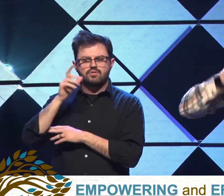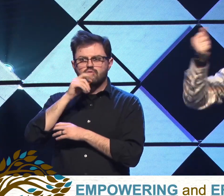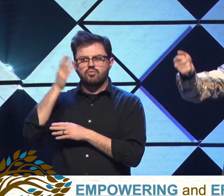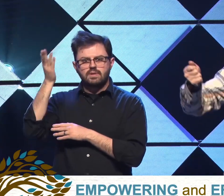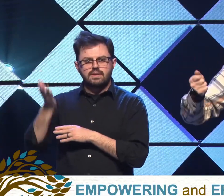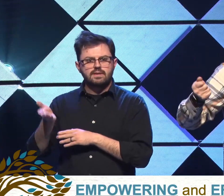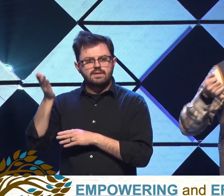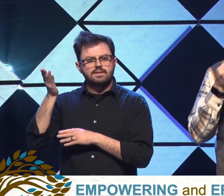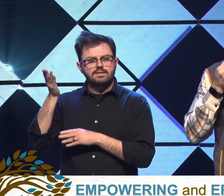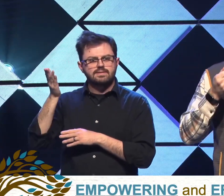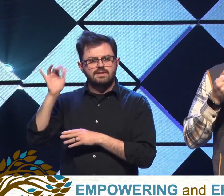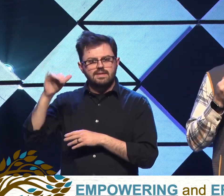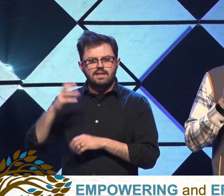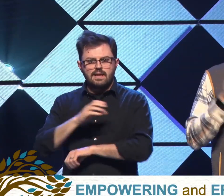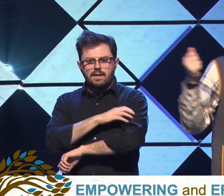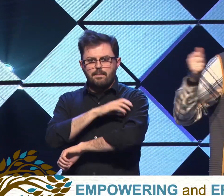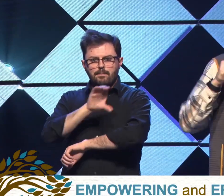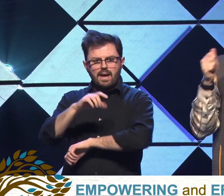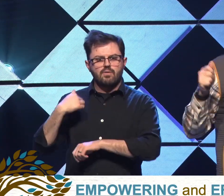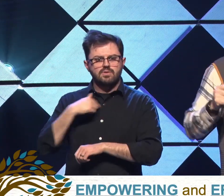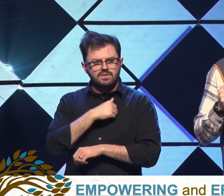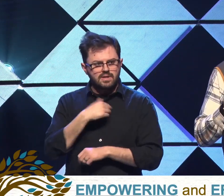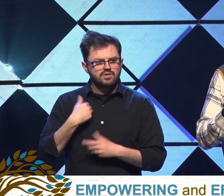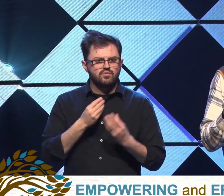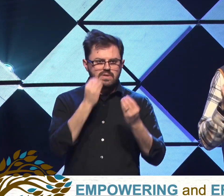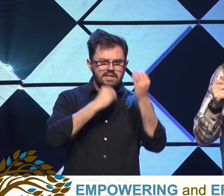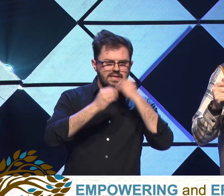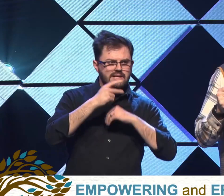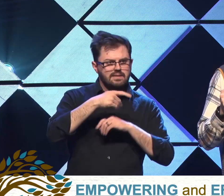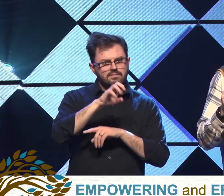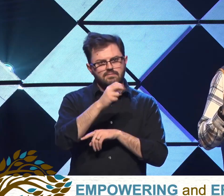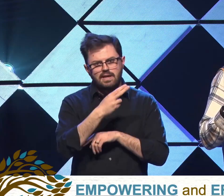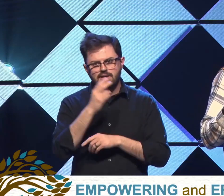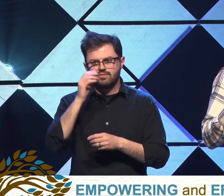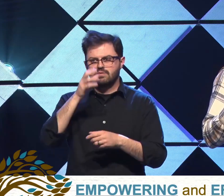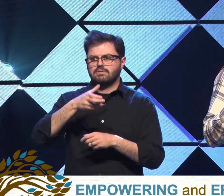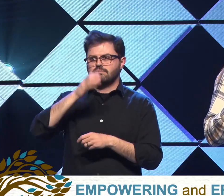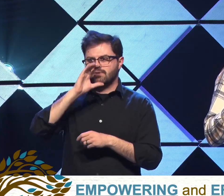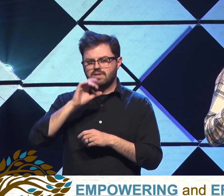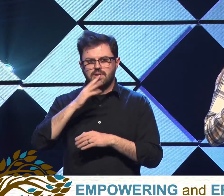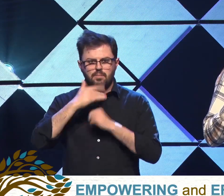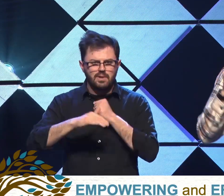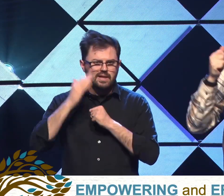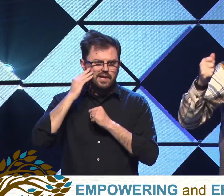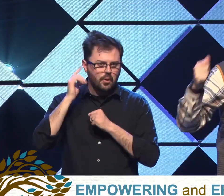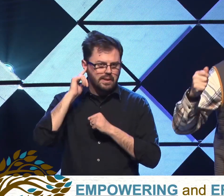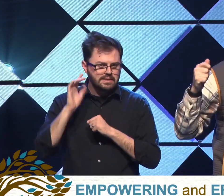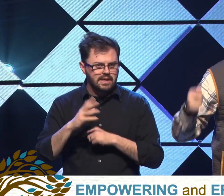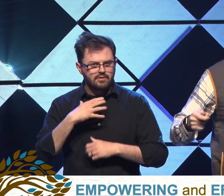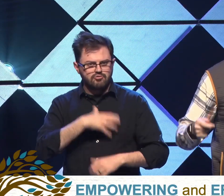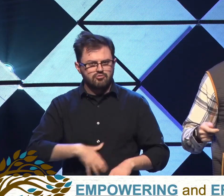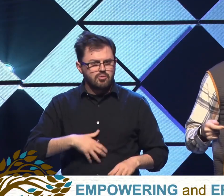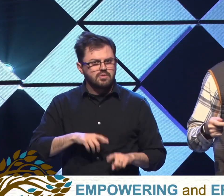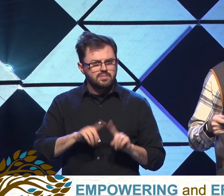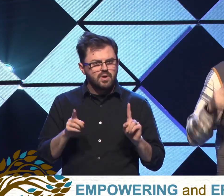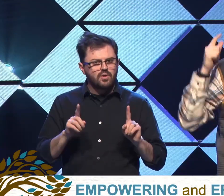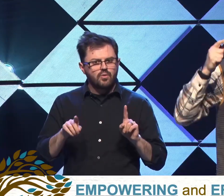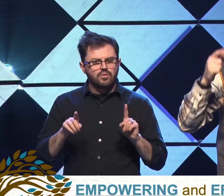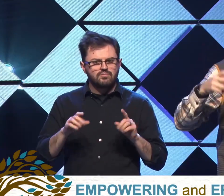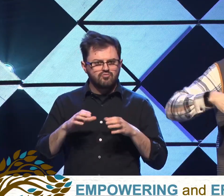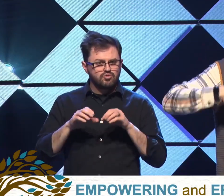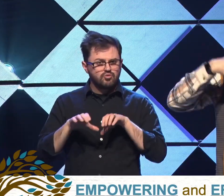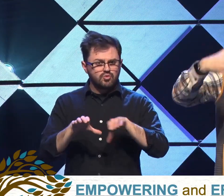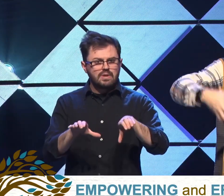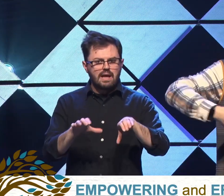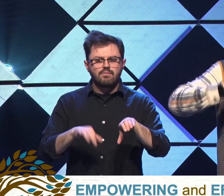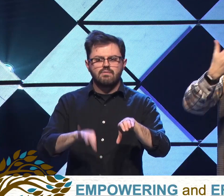and we eat the flesh and we drink the blood, which is kind of a gross metaphor, I get. But in it, we find life.